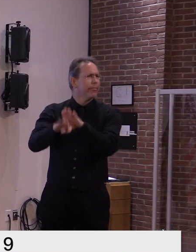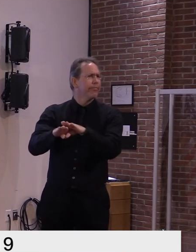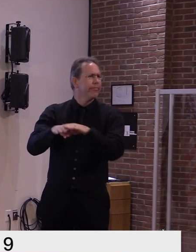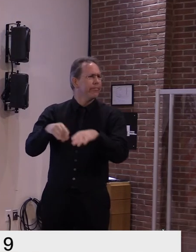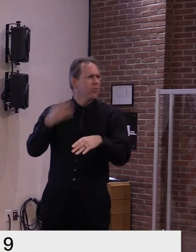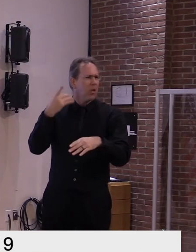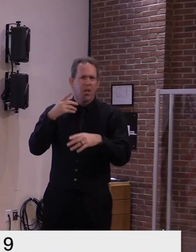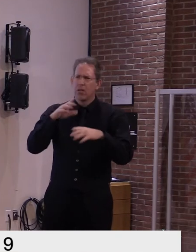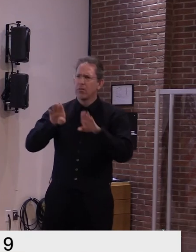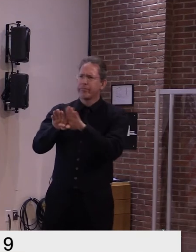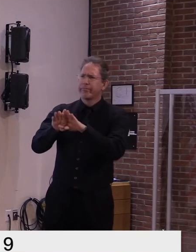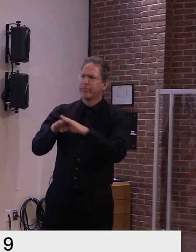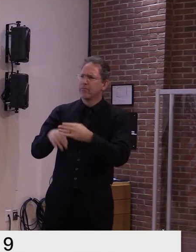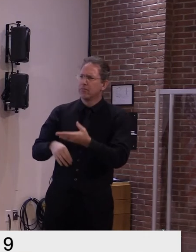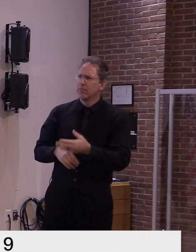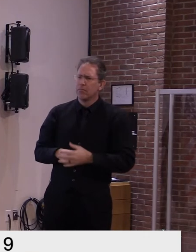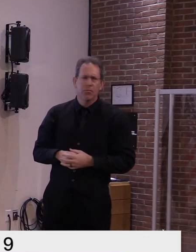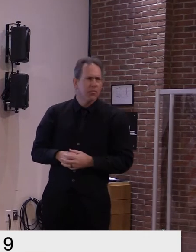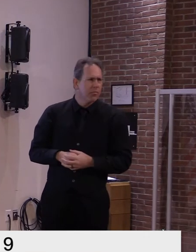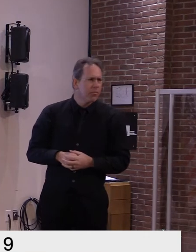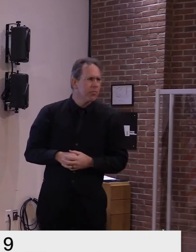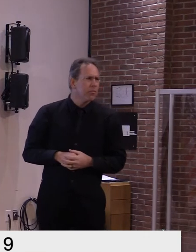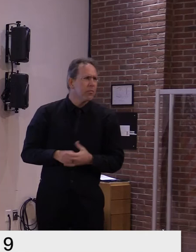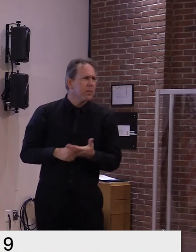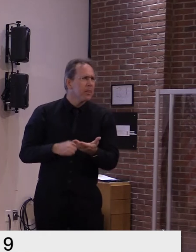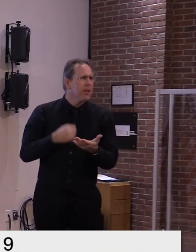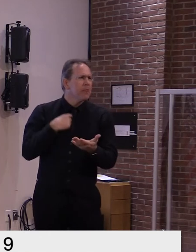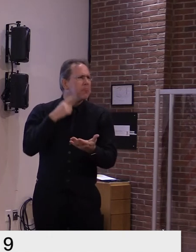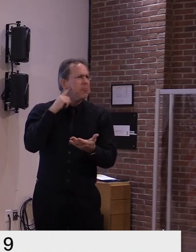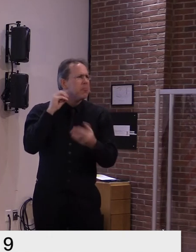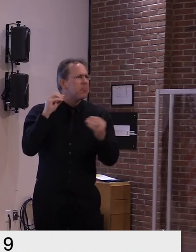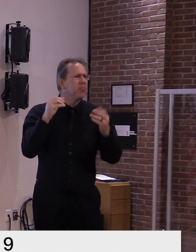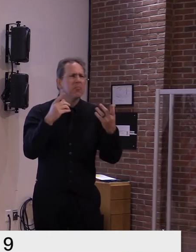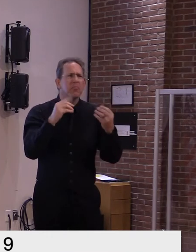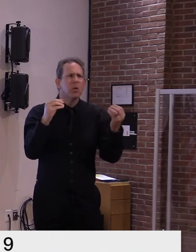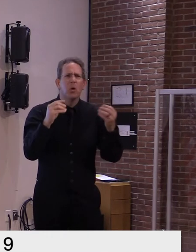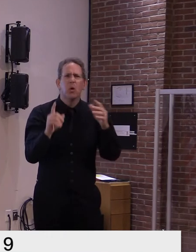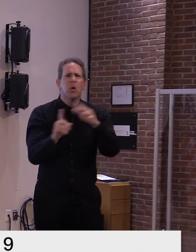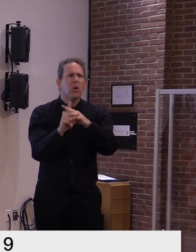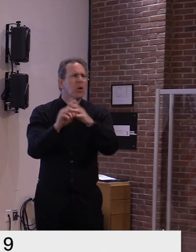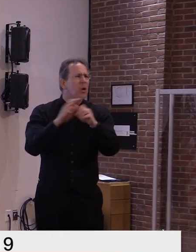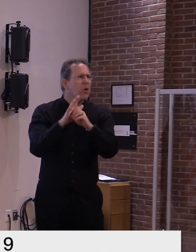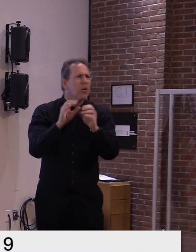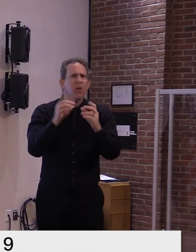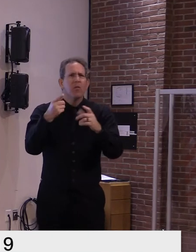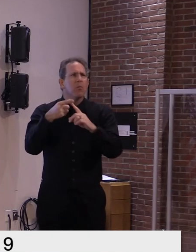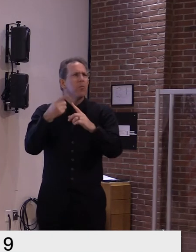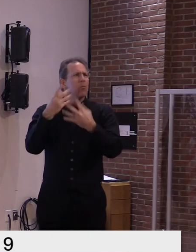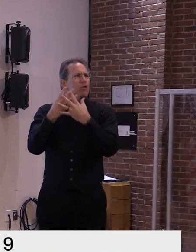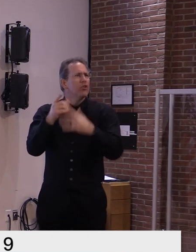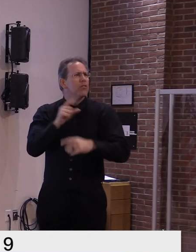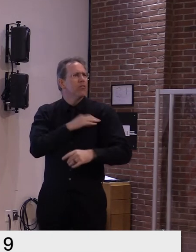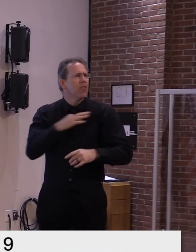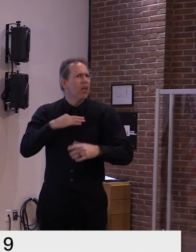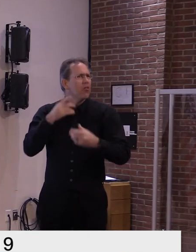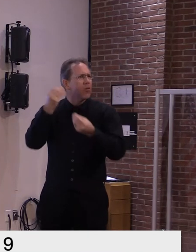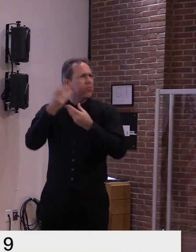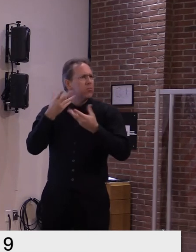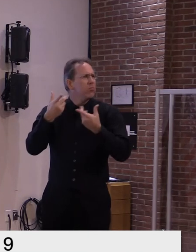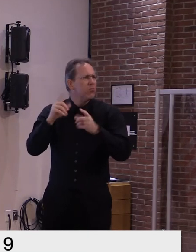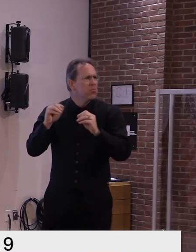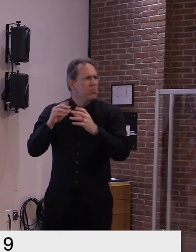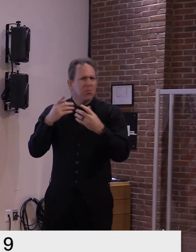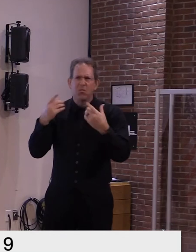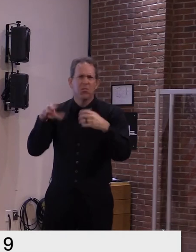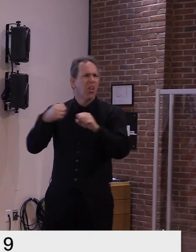I'm not hearing cases of guards or inmates there. Yeah. So I wonder if you have any more detail on why that's gone full lockdown.